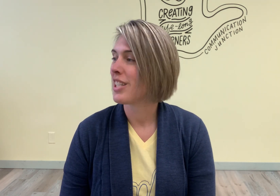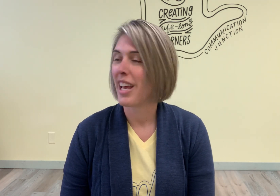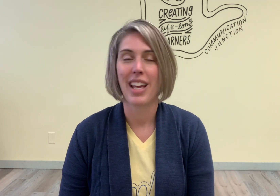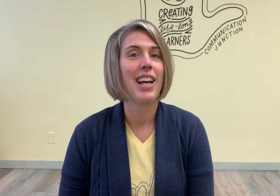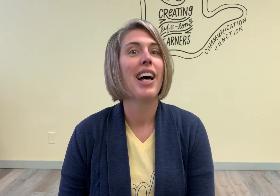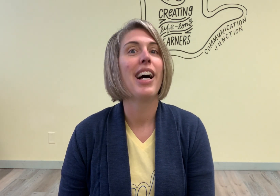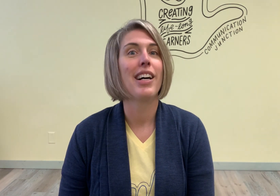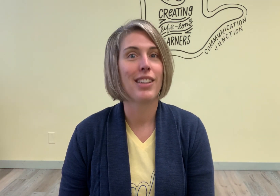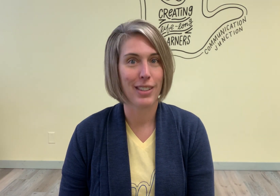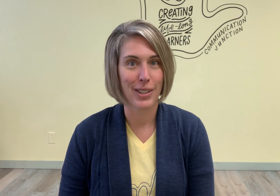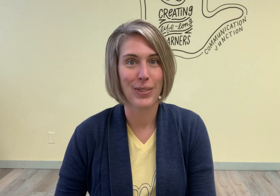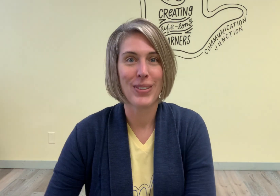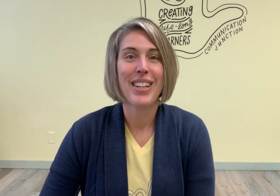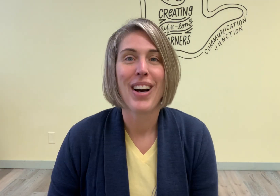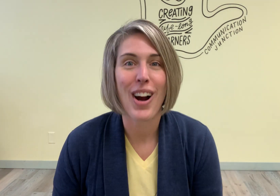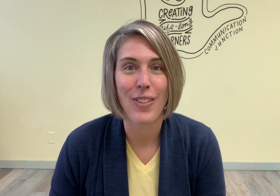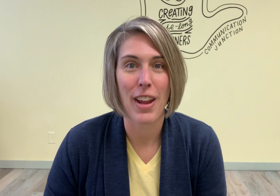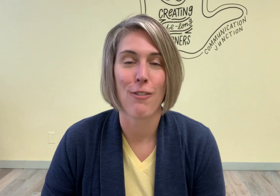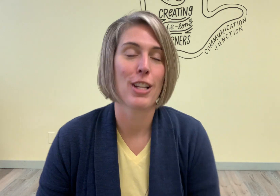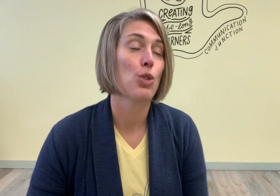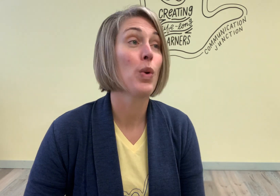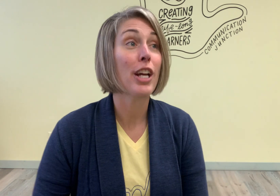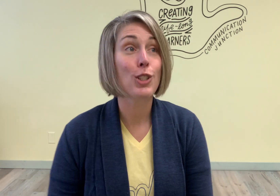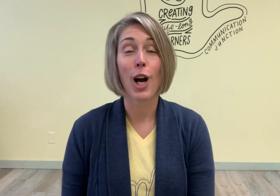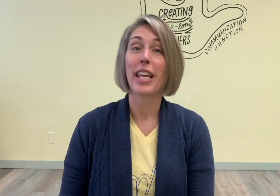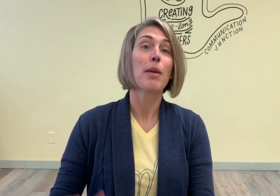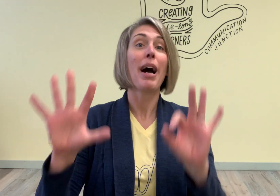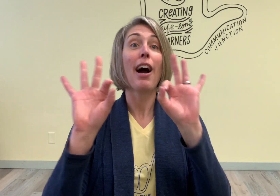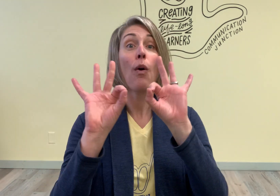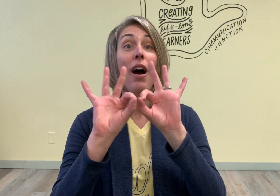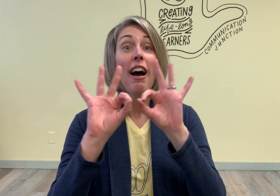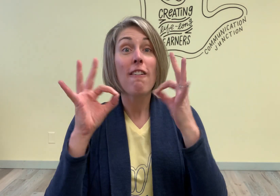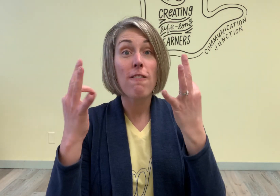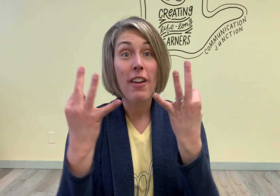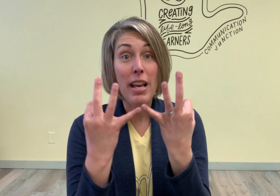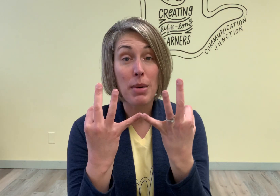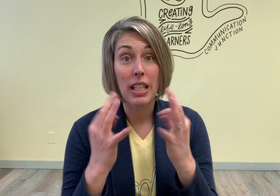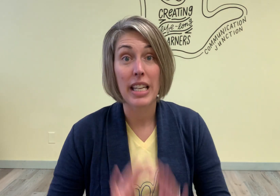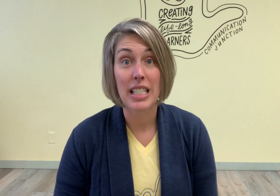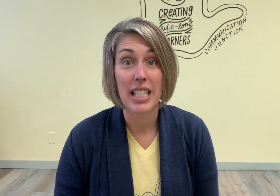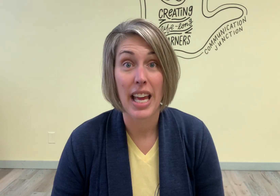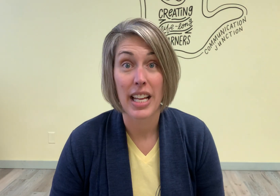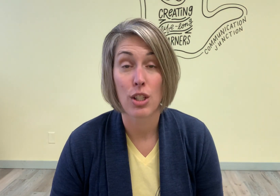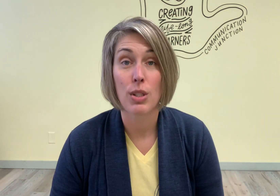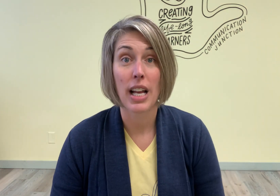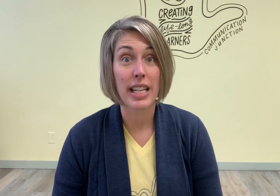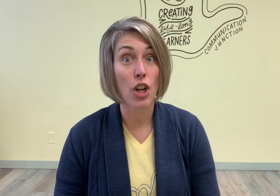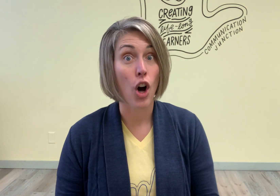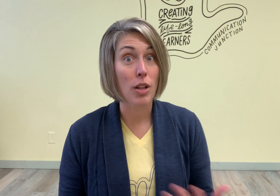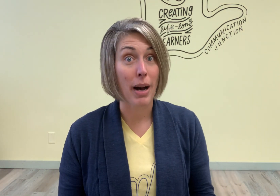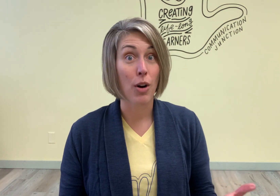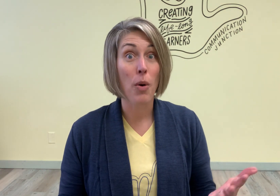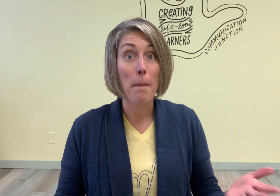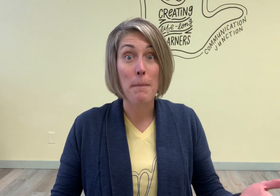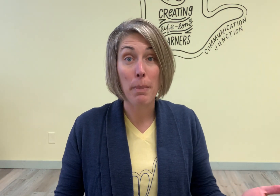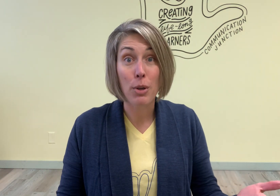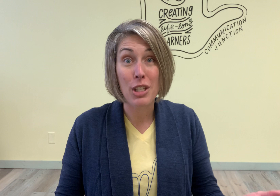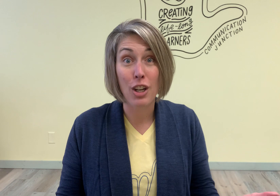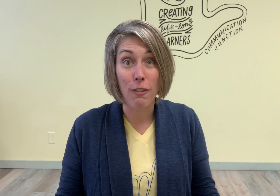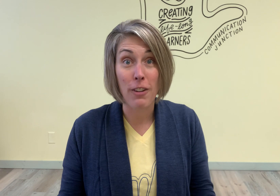say hello. All right, friends, we are talking about family today. So signs all about members in our